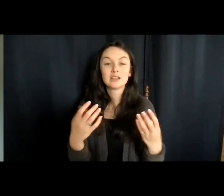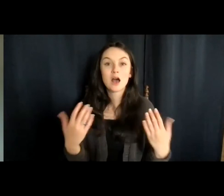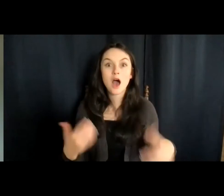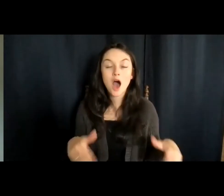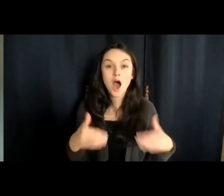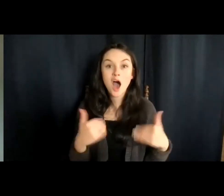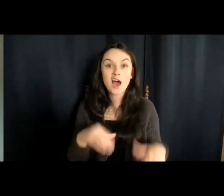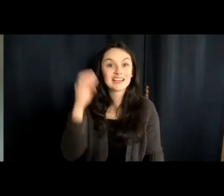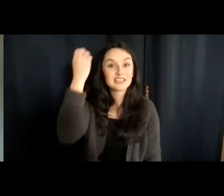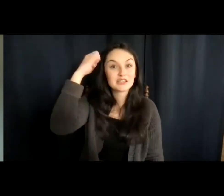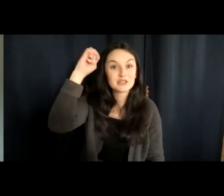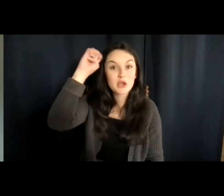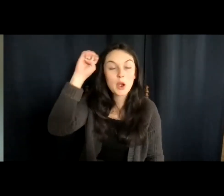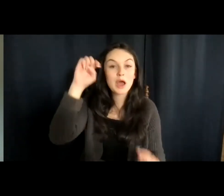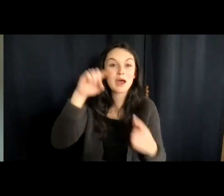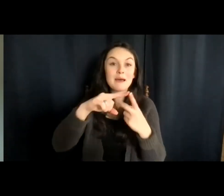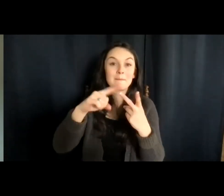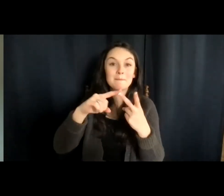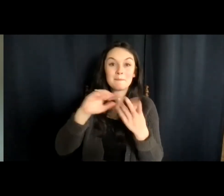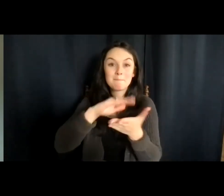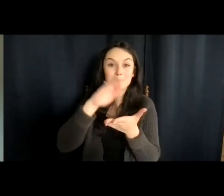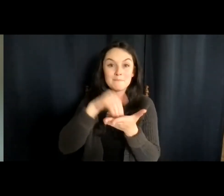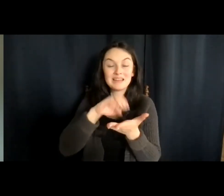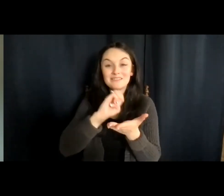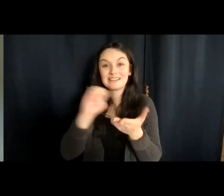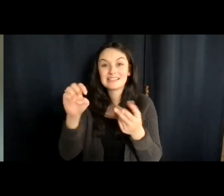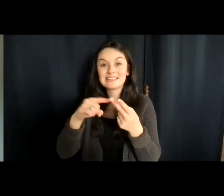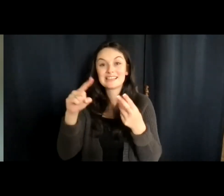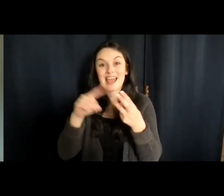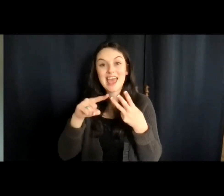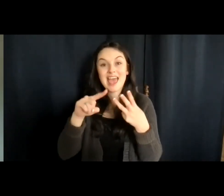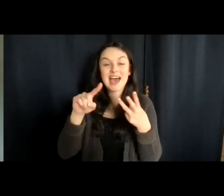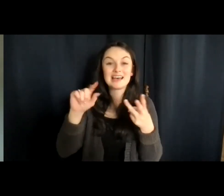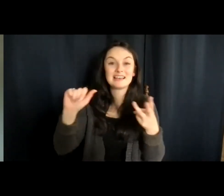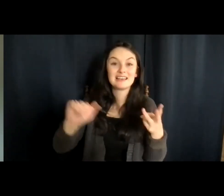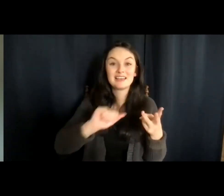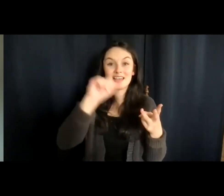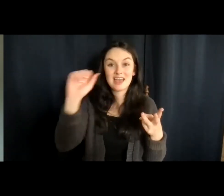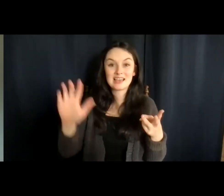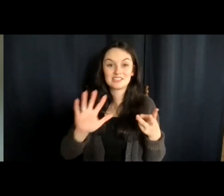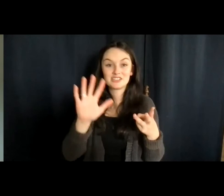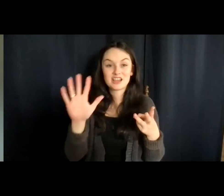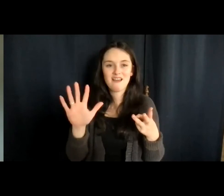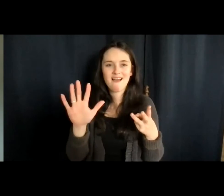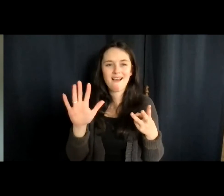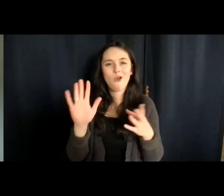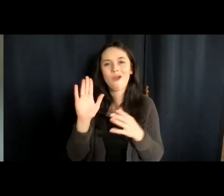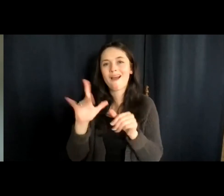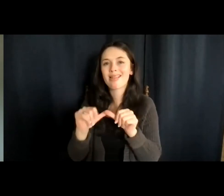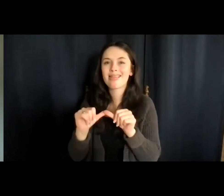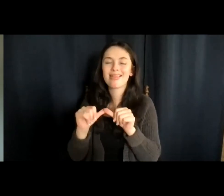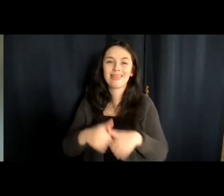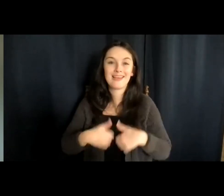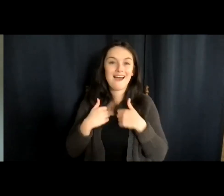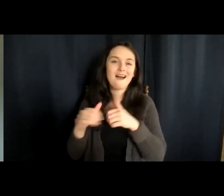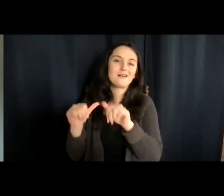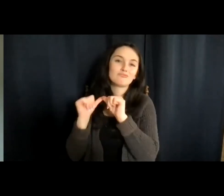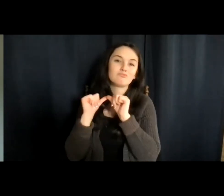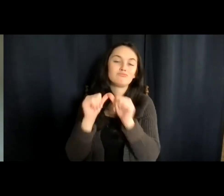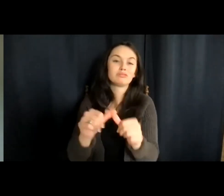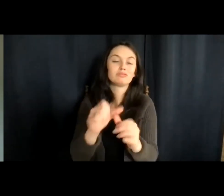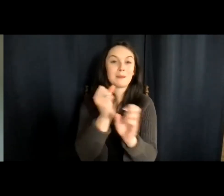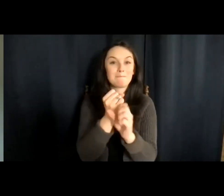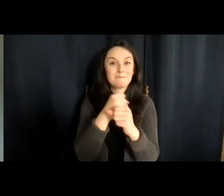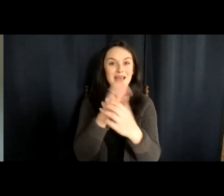and Asia. All her life, Melba kept composing and arranging music, kept making her trombone